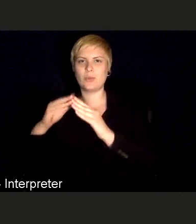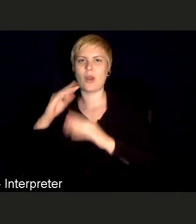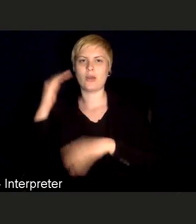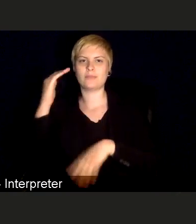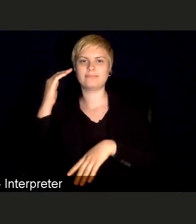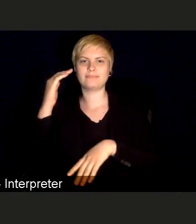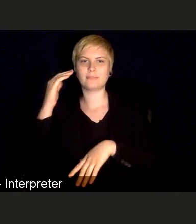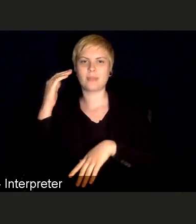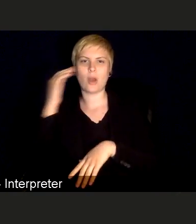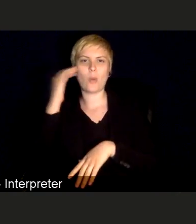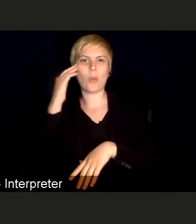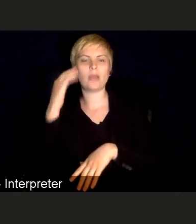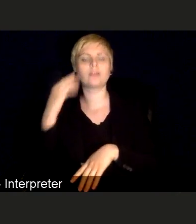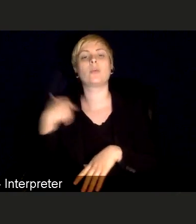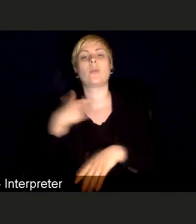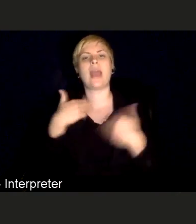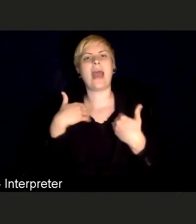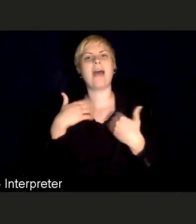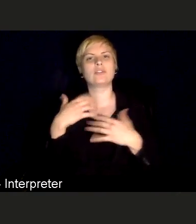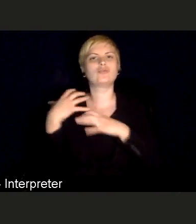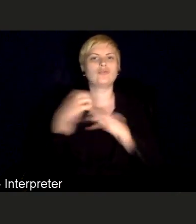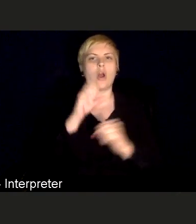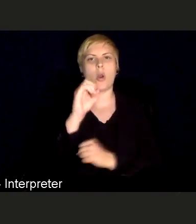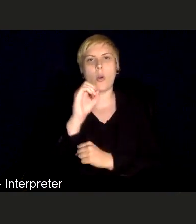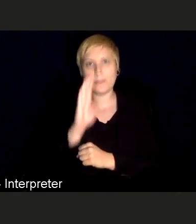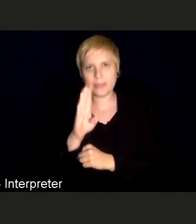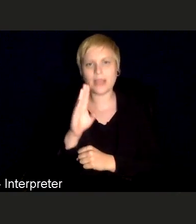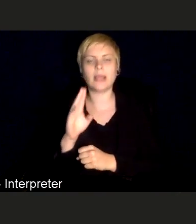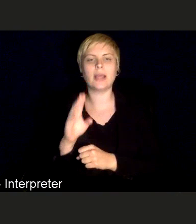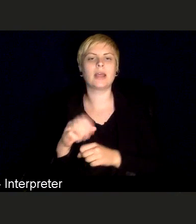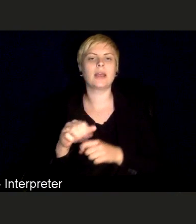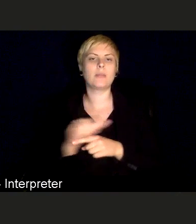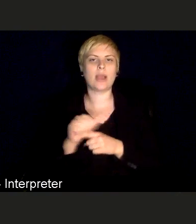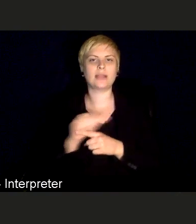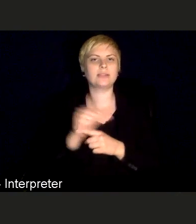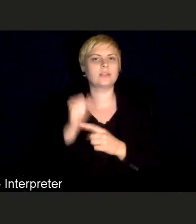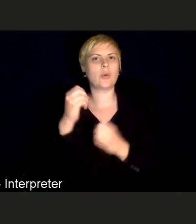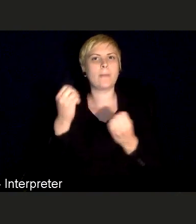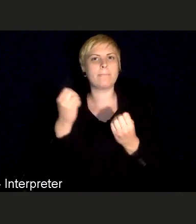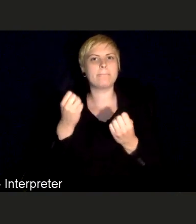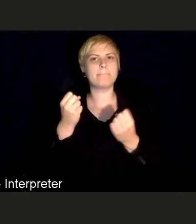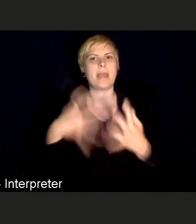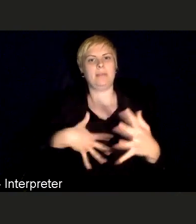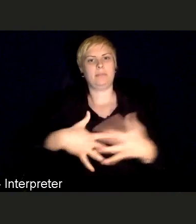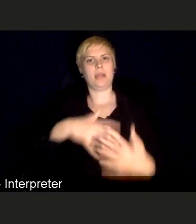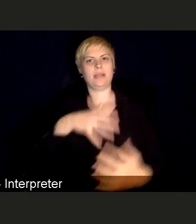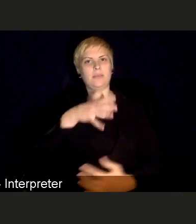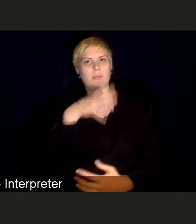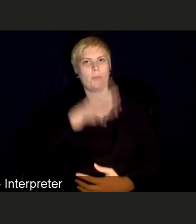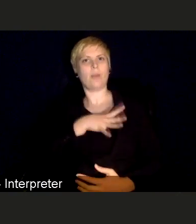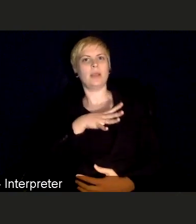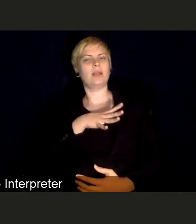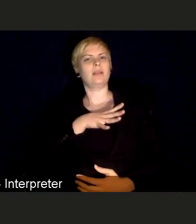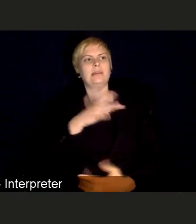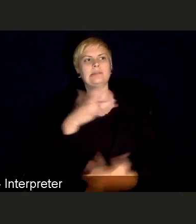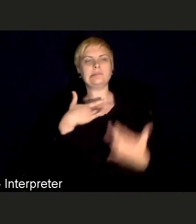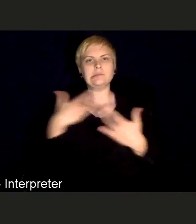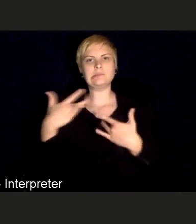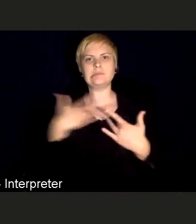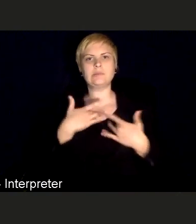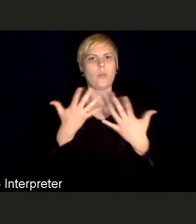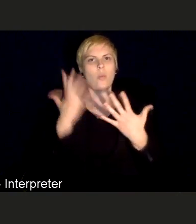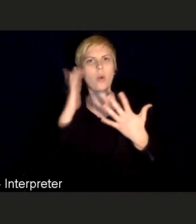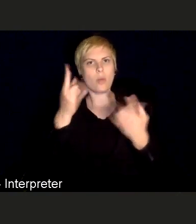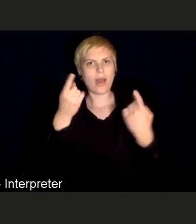And so there was a concern from a couple of soon-to-be parents about what was going to happen to them when the time came, should